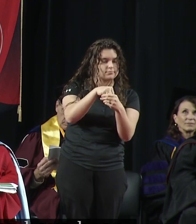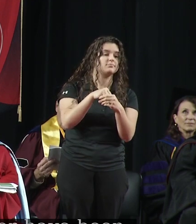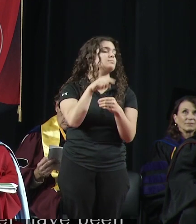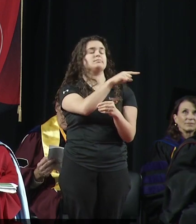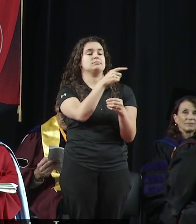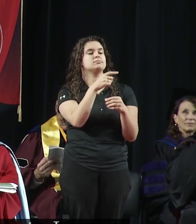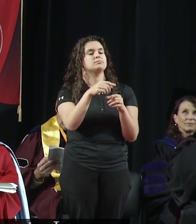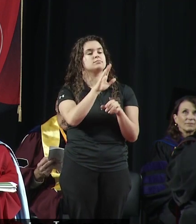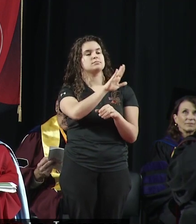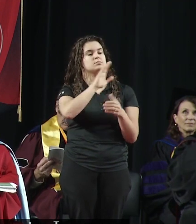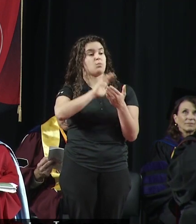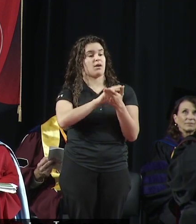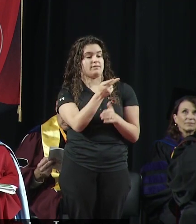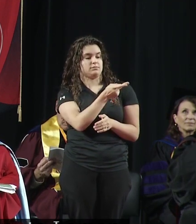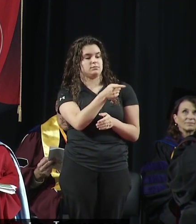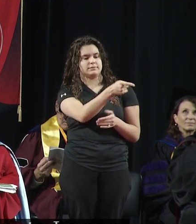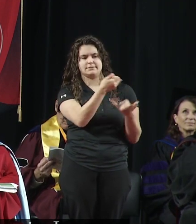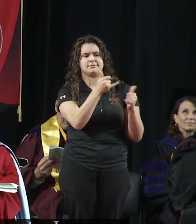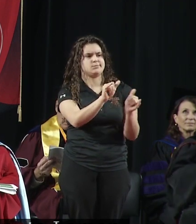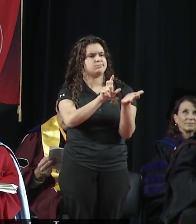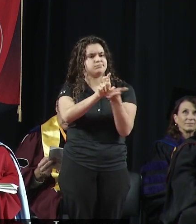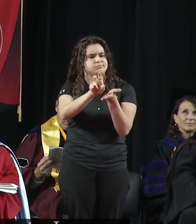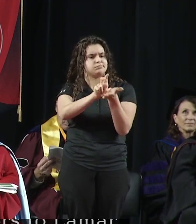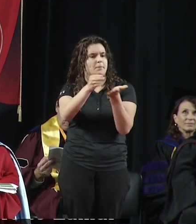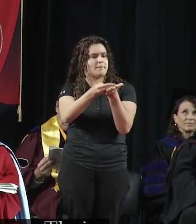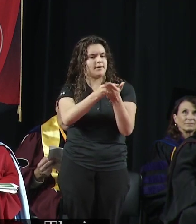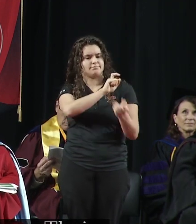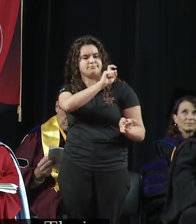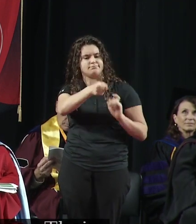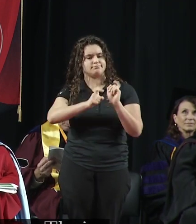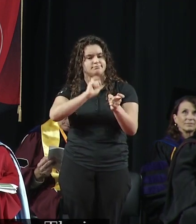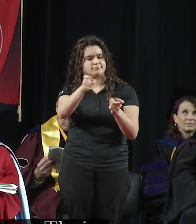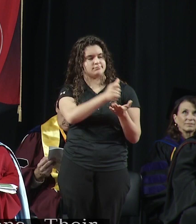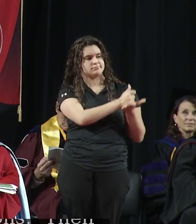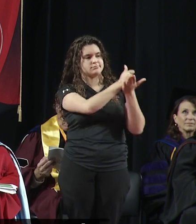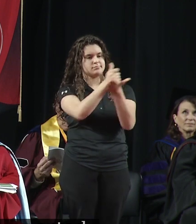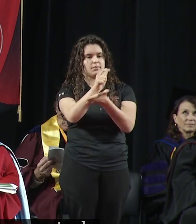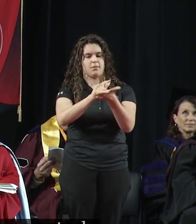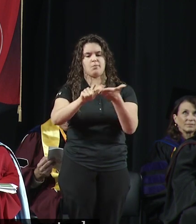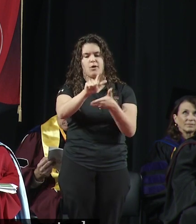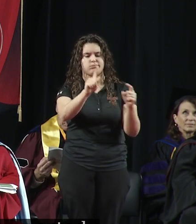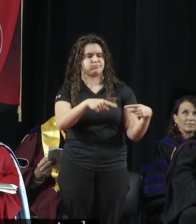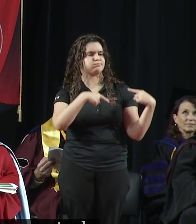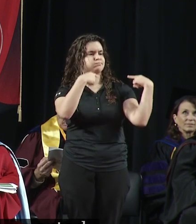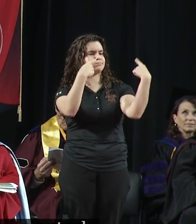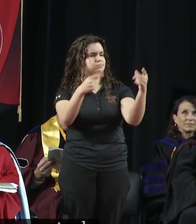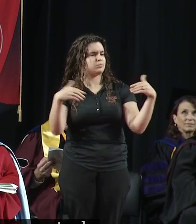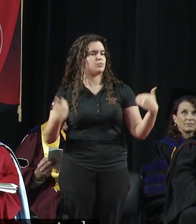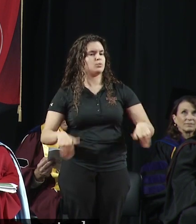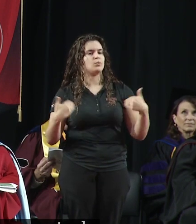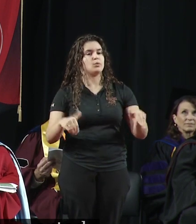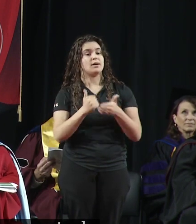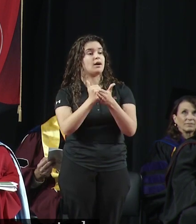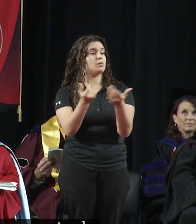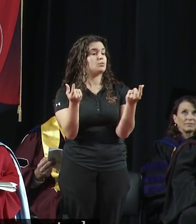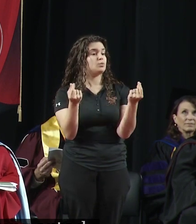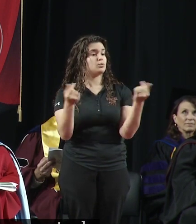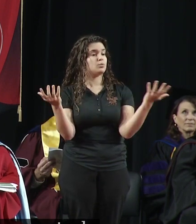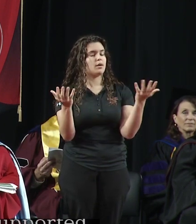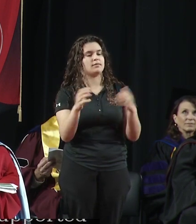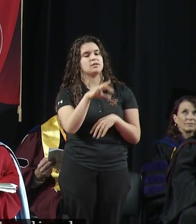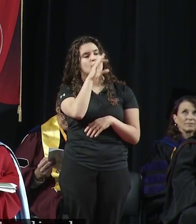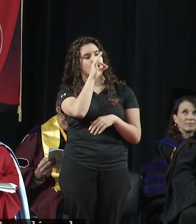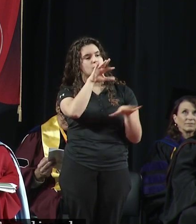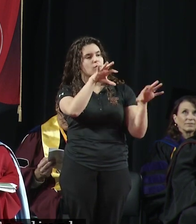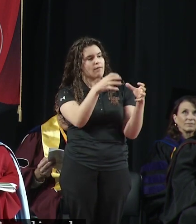to Lamar since their graduations. Their contributions have supported a number of areas, including alumni affairs, the Cardinal